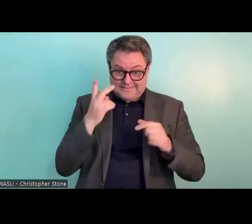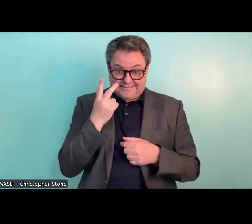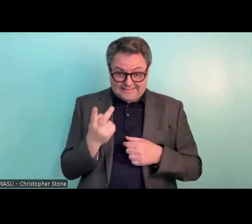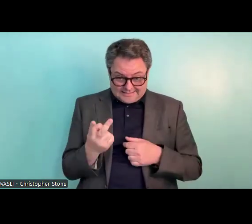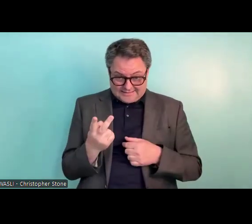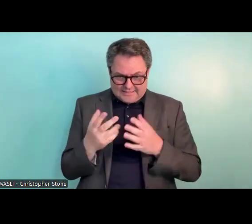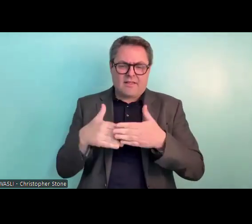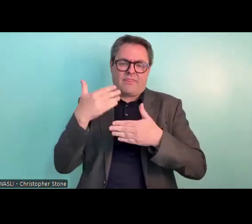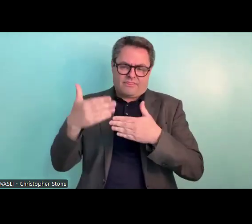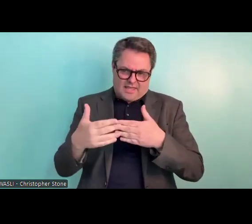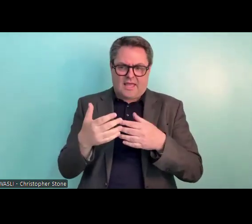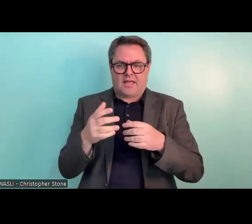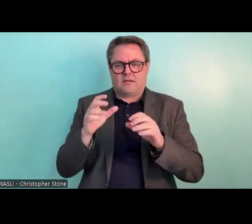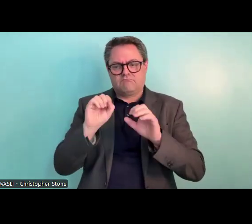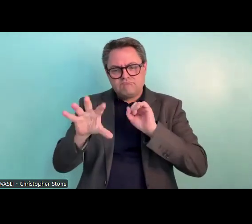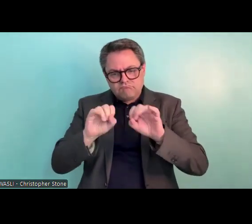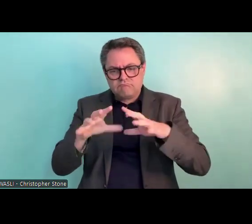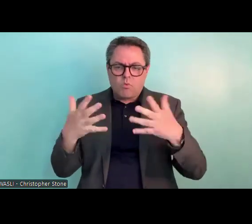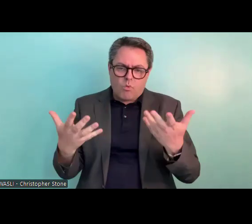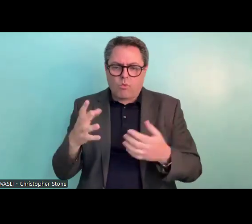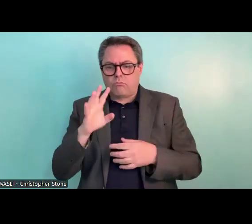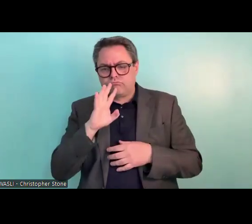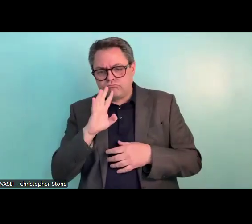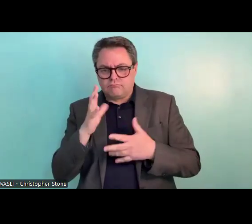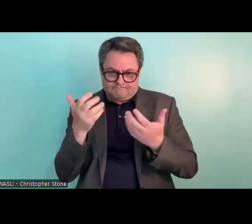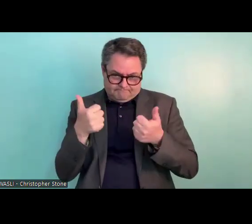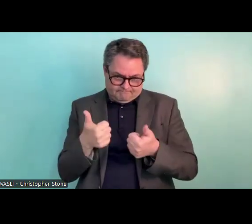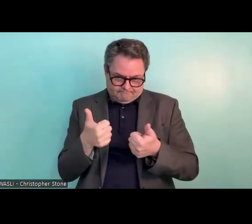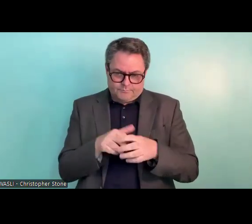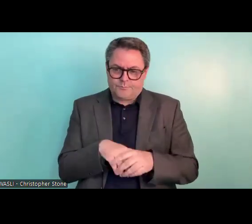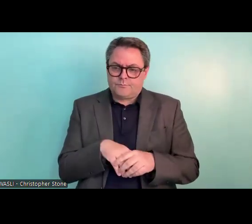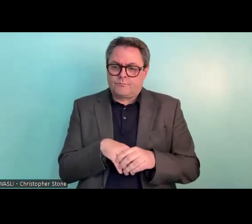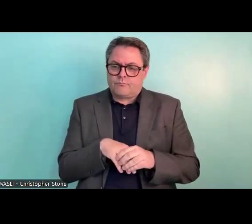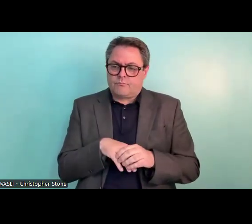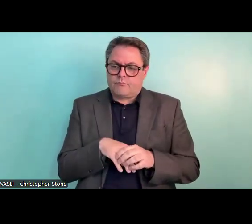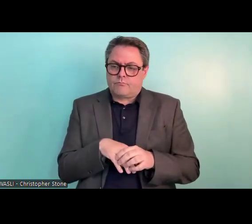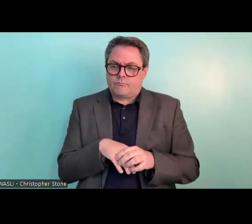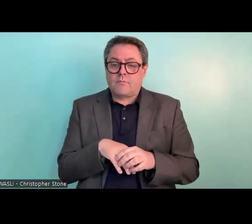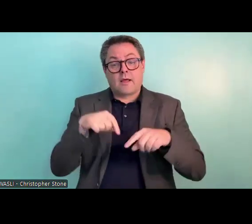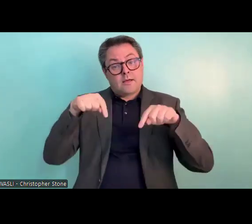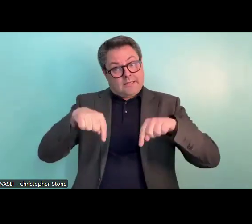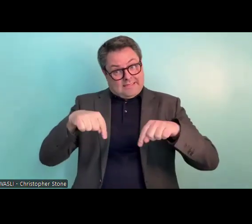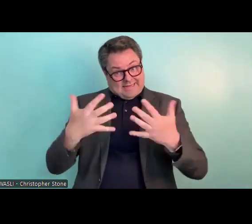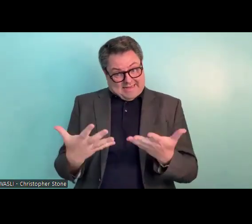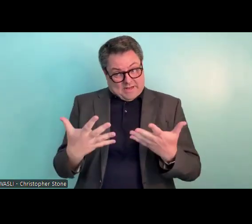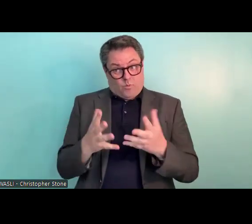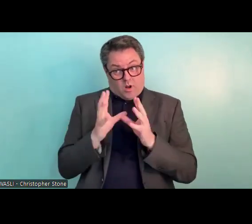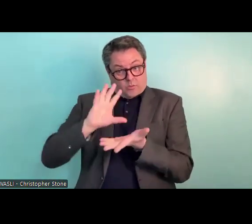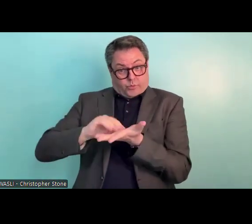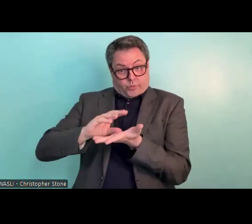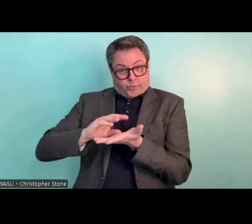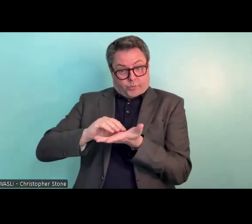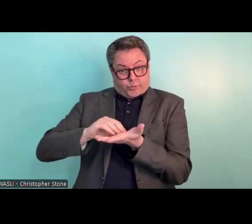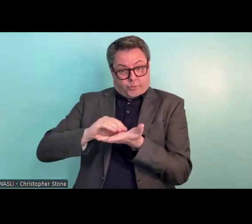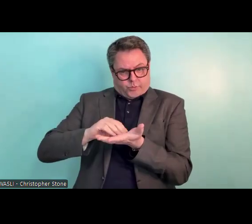If you'd like to say something, please raise a hand. I will make sure you're spotlit, and then you can make your contribution in either International Sign or in